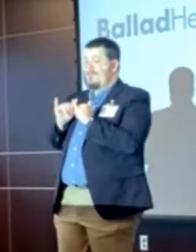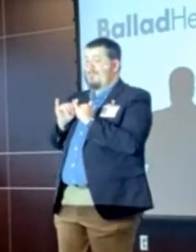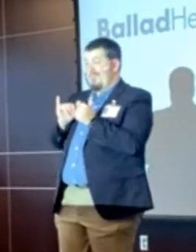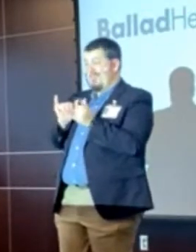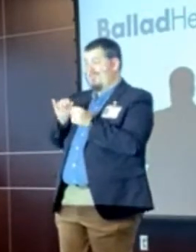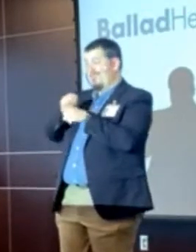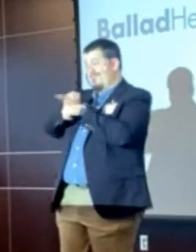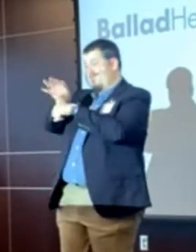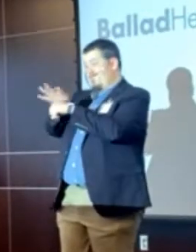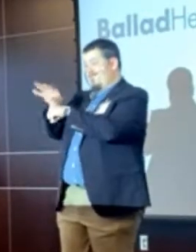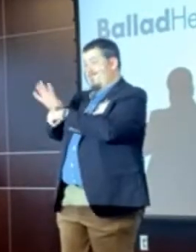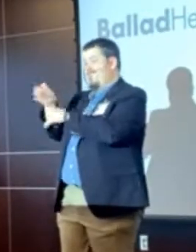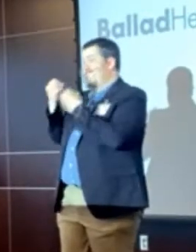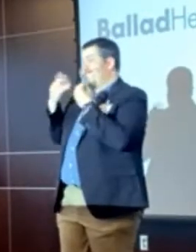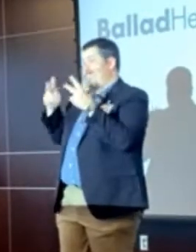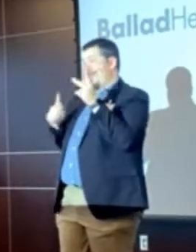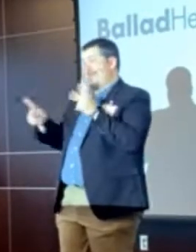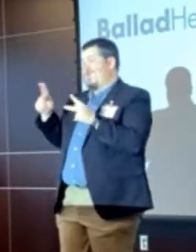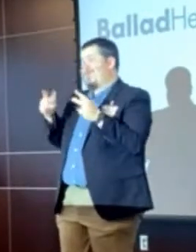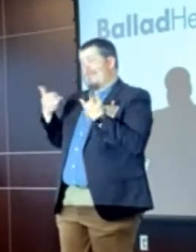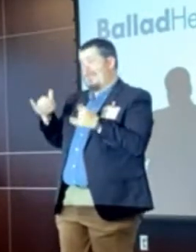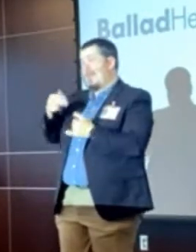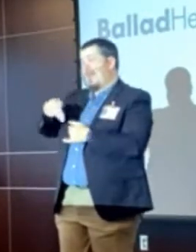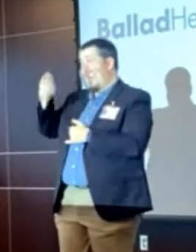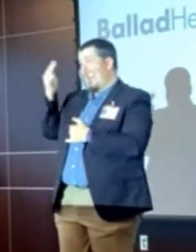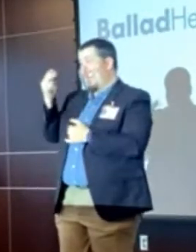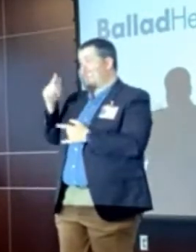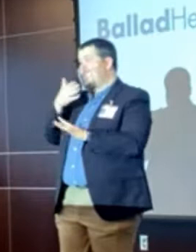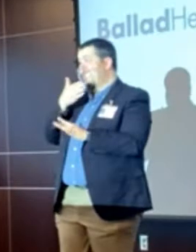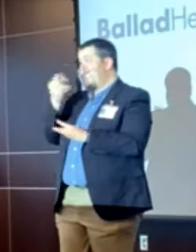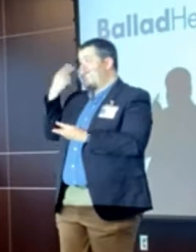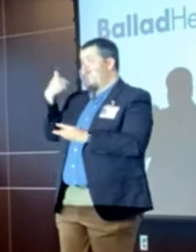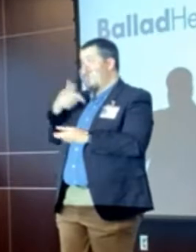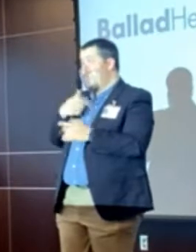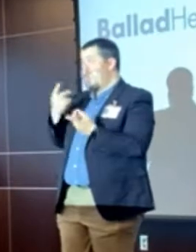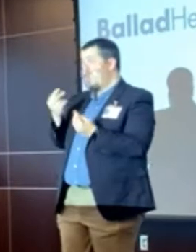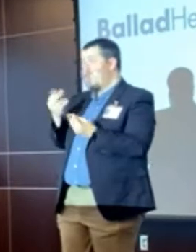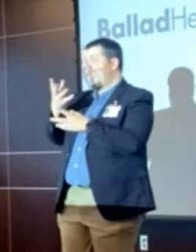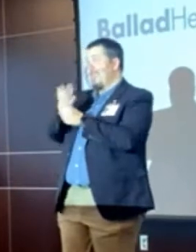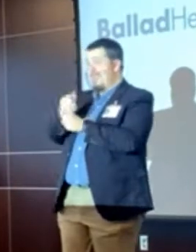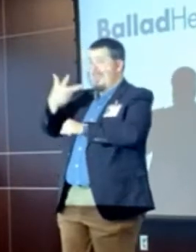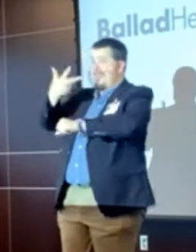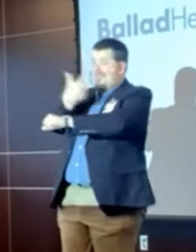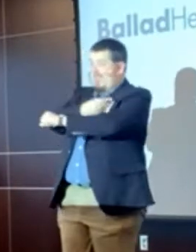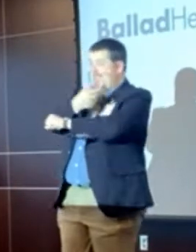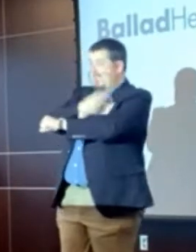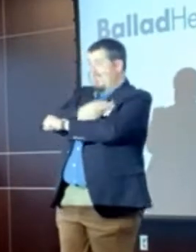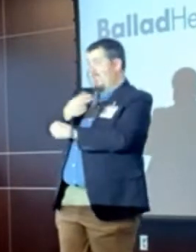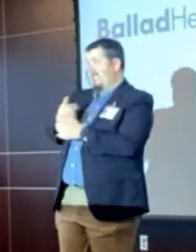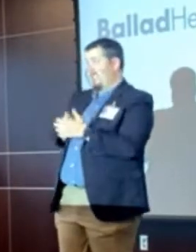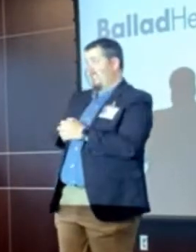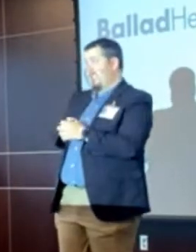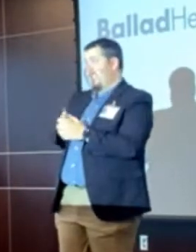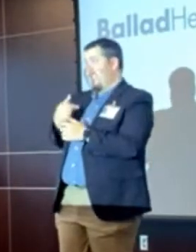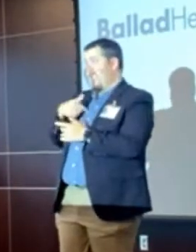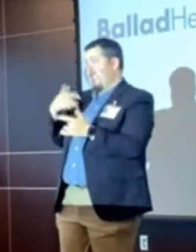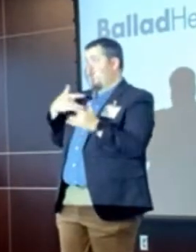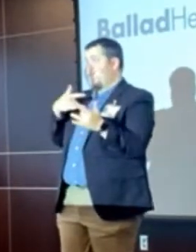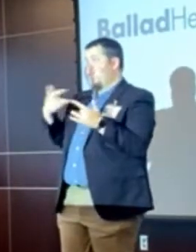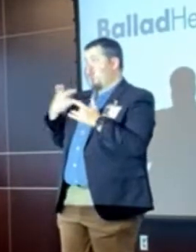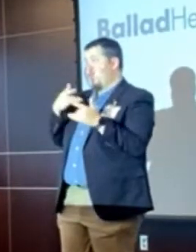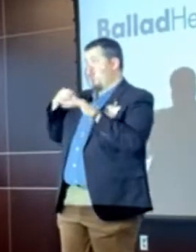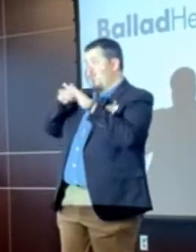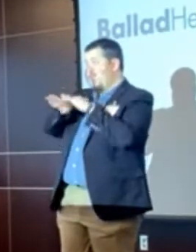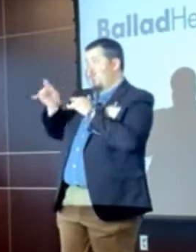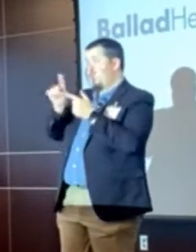can affect a lot of people out there. So the best thing for us to do is to get the vaccine. I am concerned as we